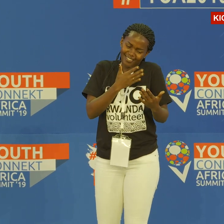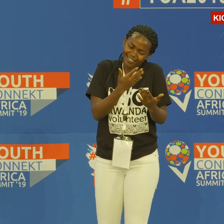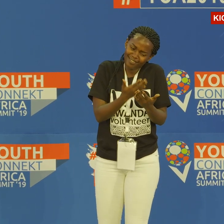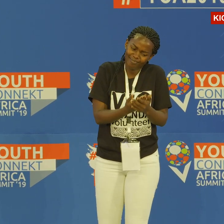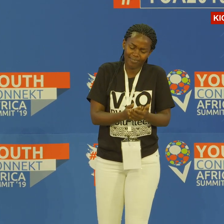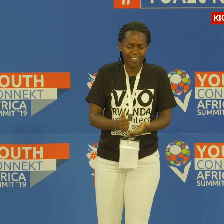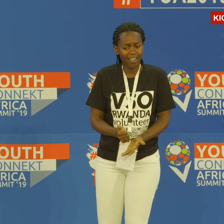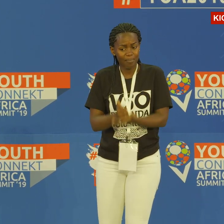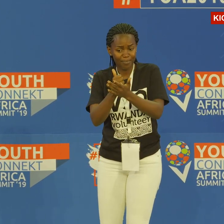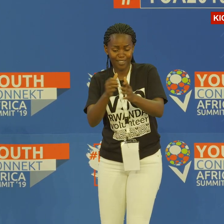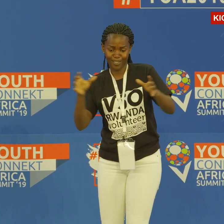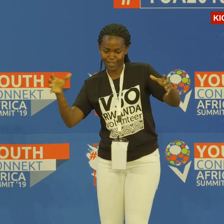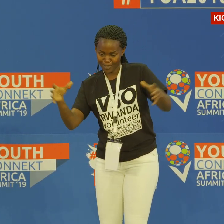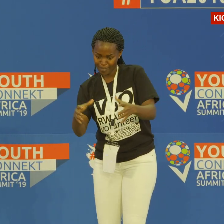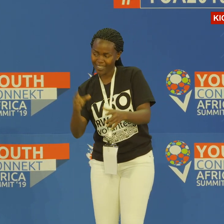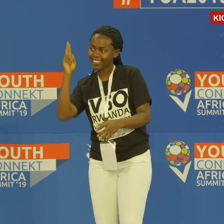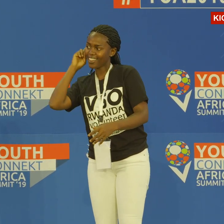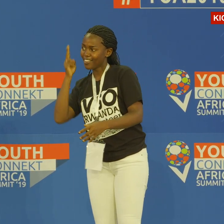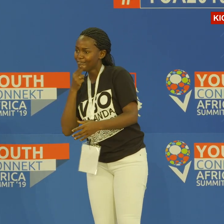Adventist University of Central Africa.